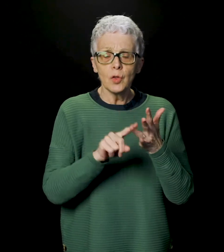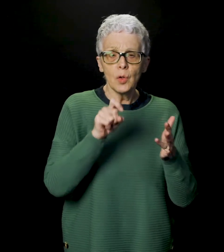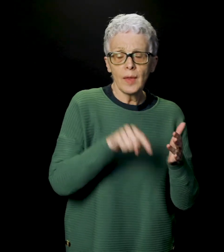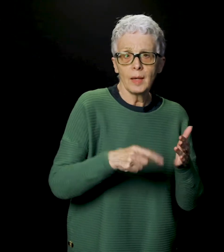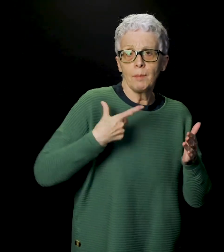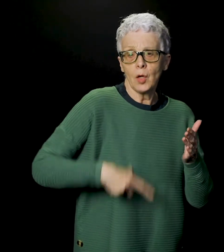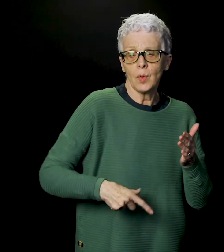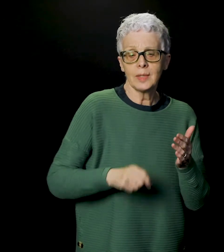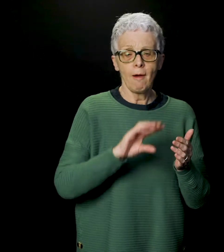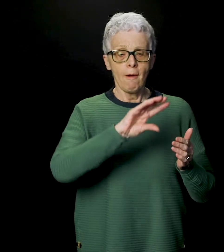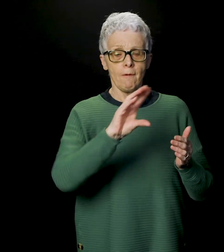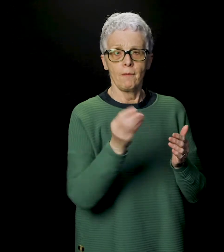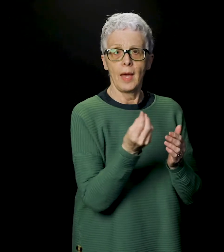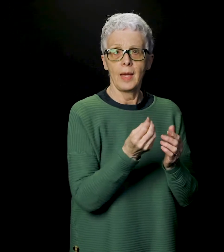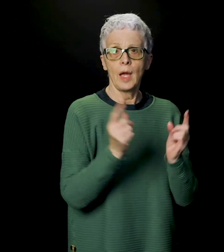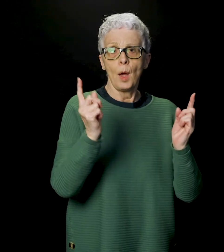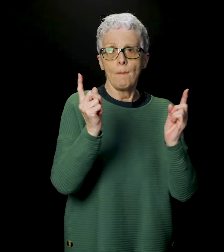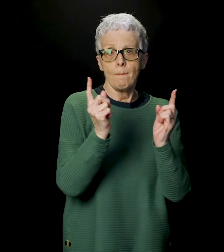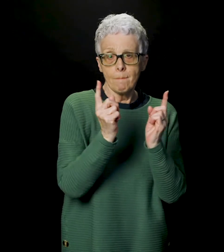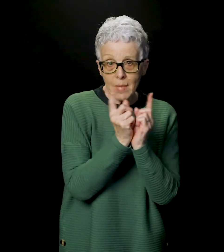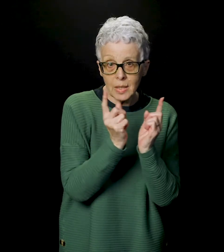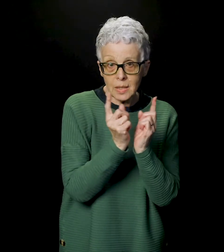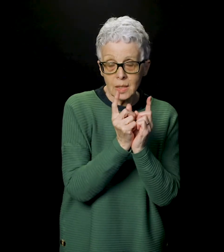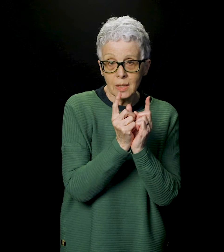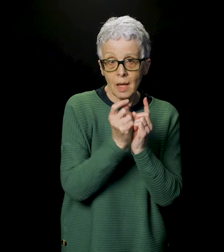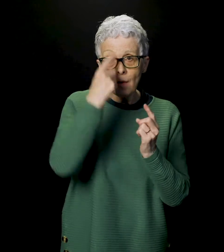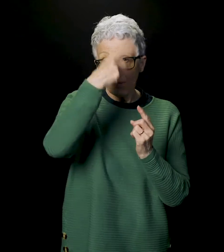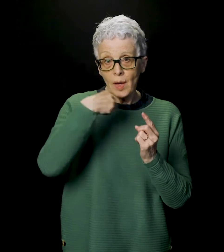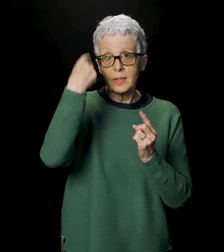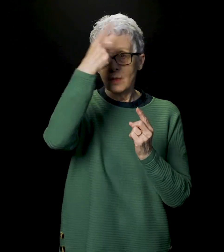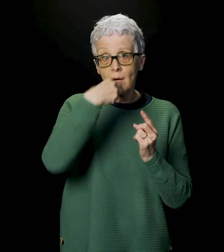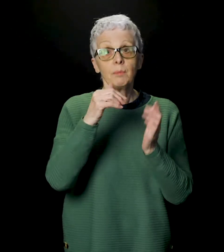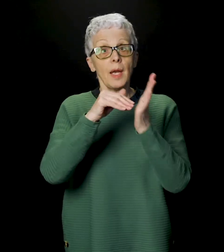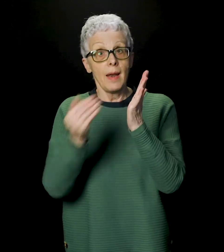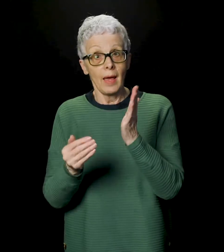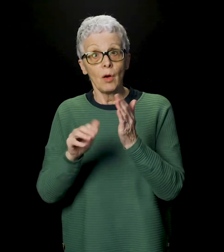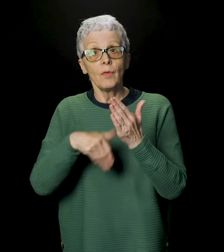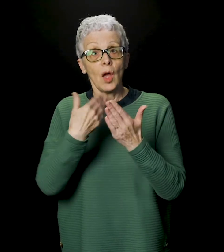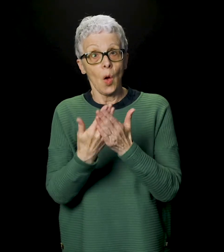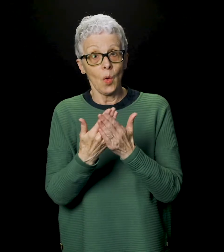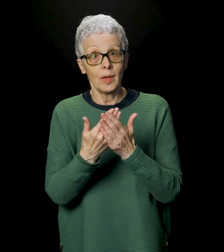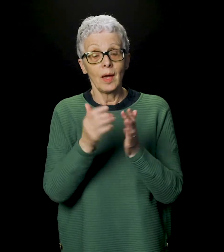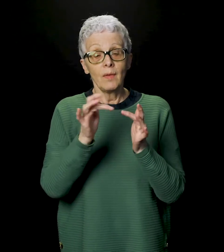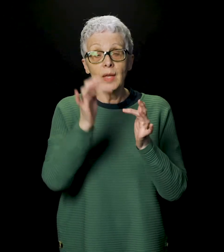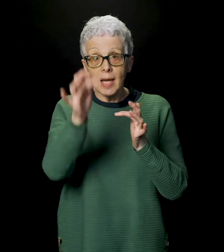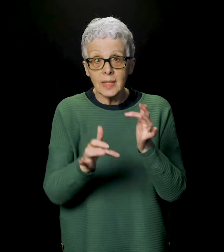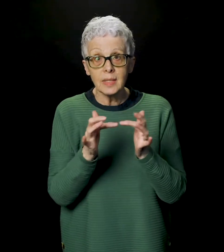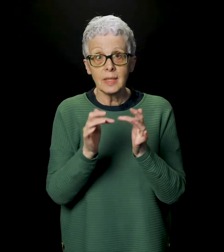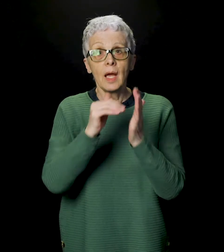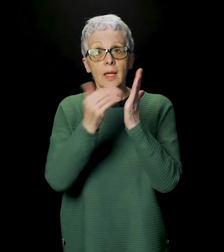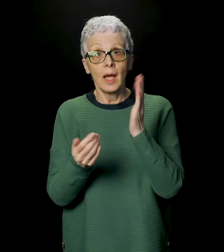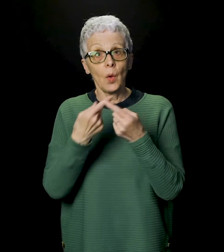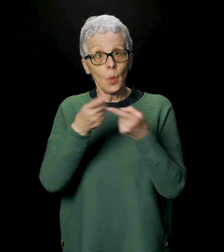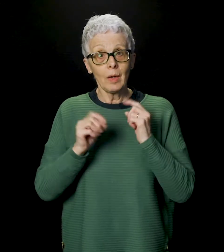face to face, but they're all locked down and meeting on the internet anyway, so we can join in. We've also been able to